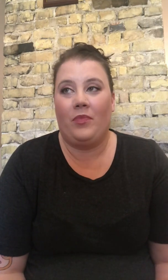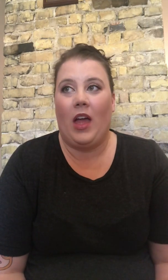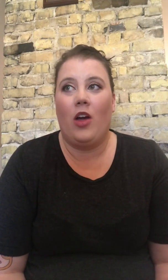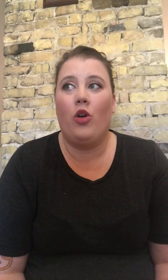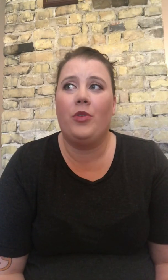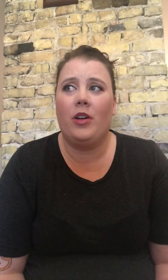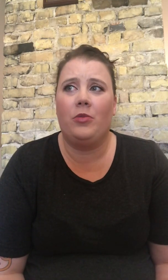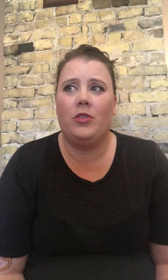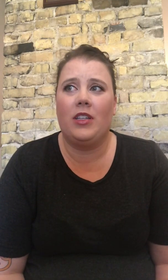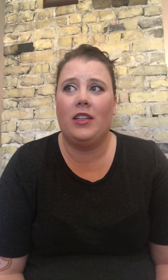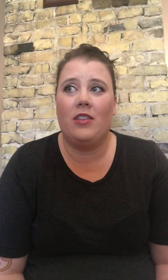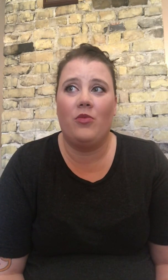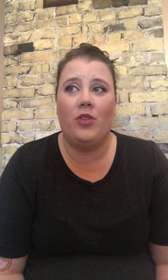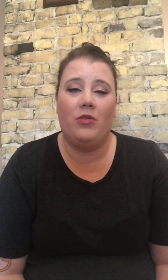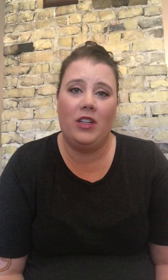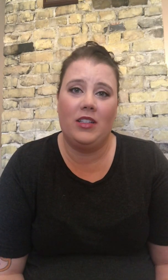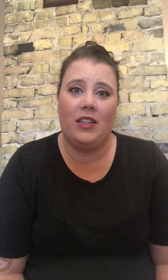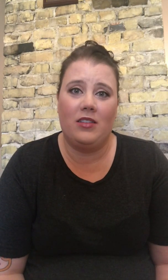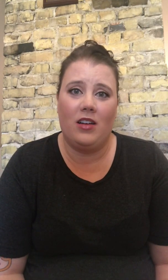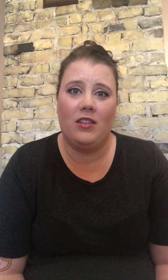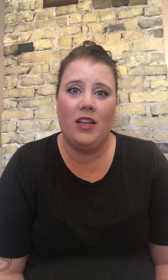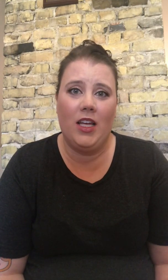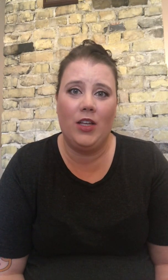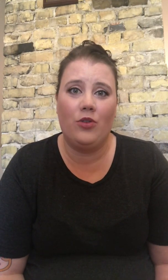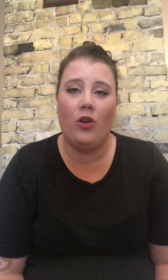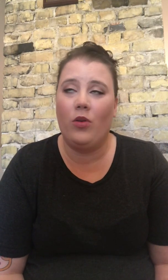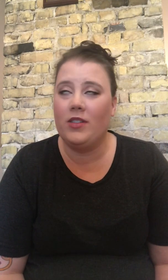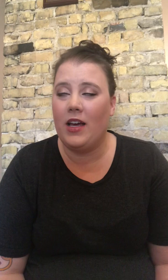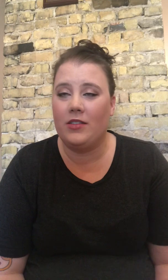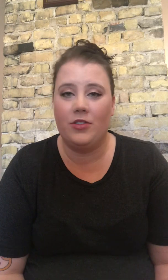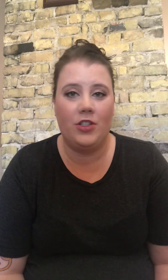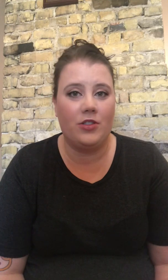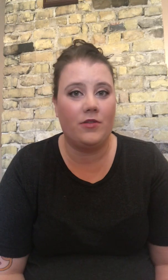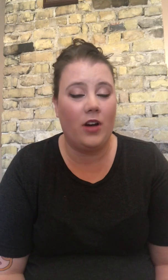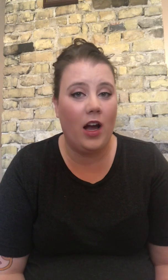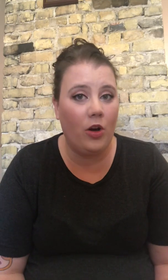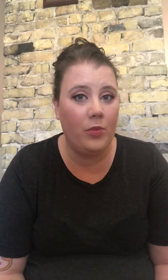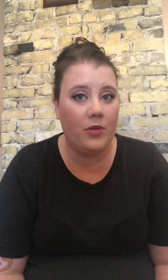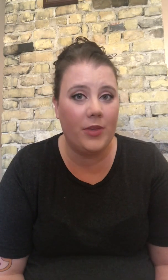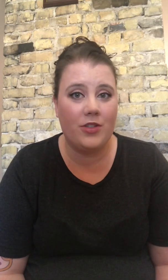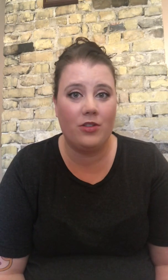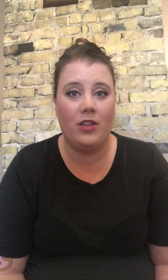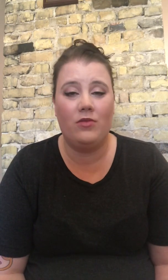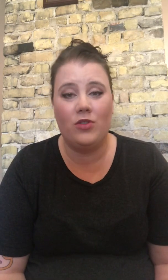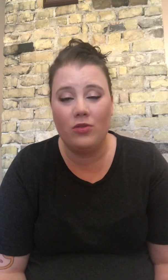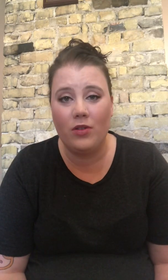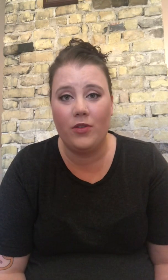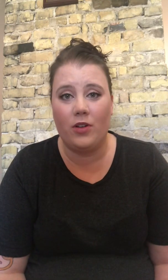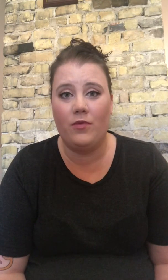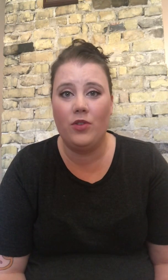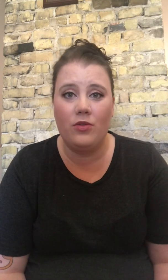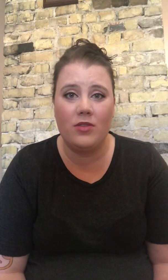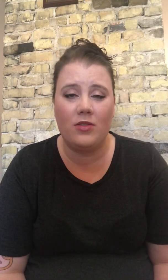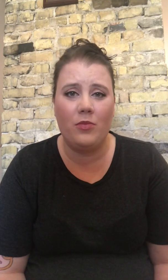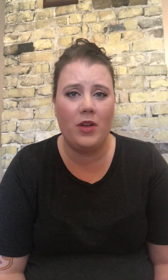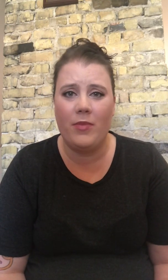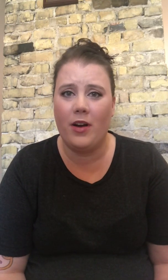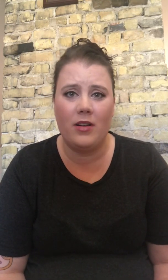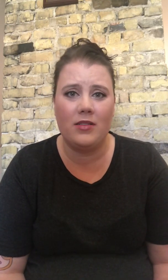I hope you're able to get done what you need to get done. You can always ask your teachers for help. Make sure that you do. If you're confused, don't be embarrassed about